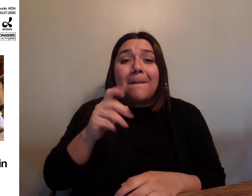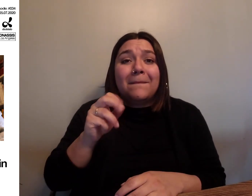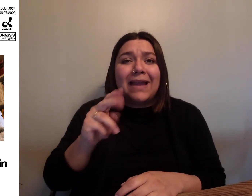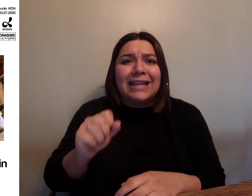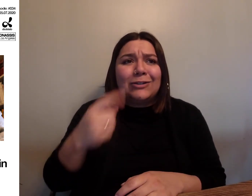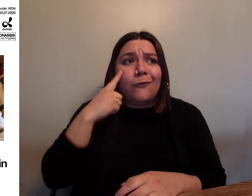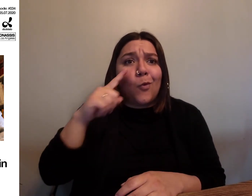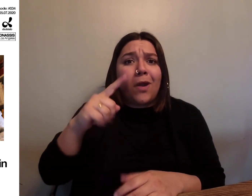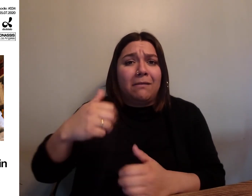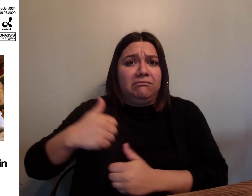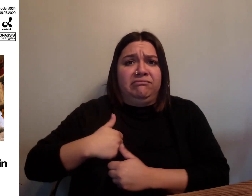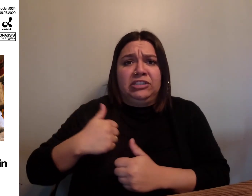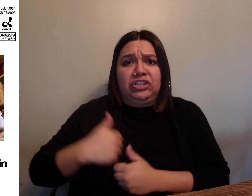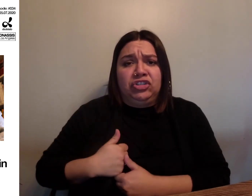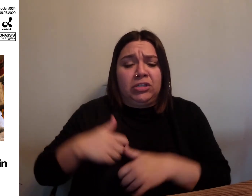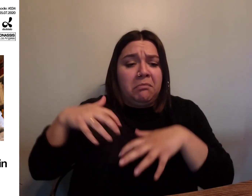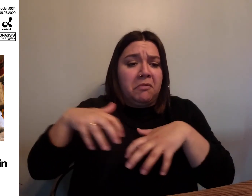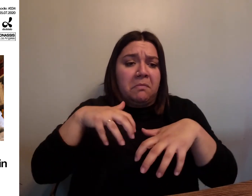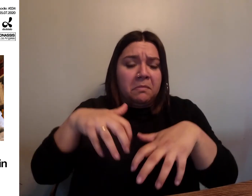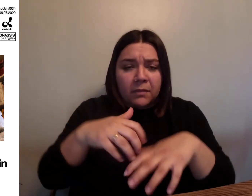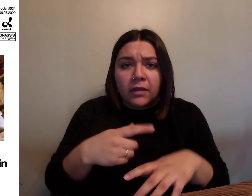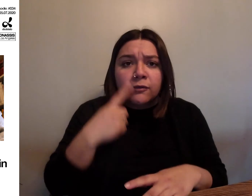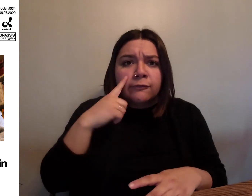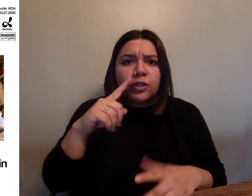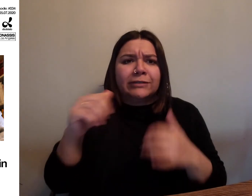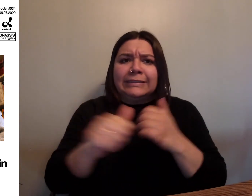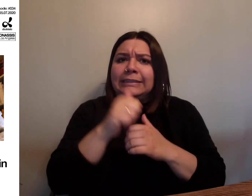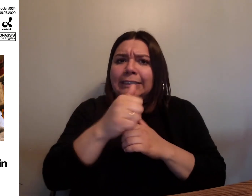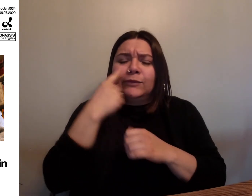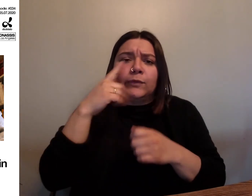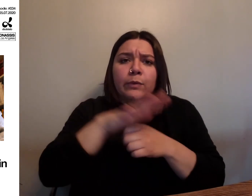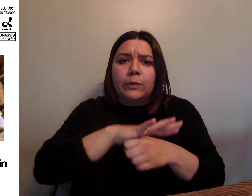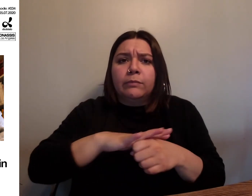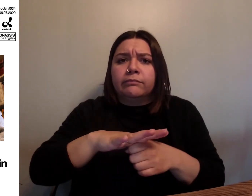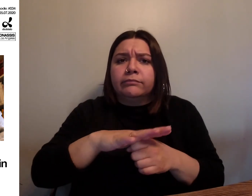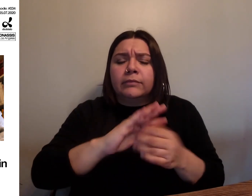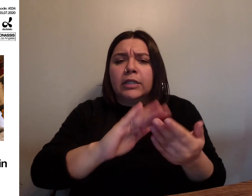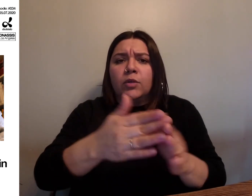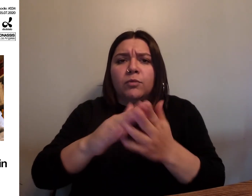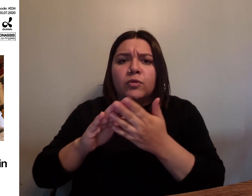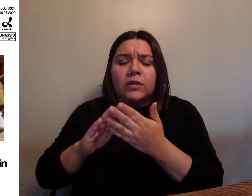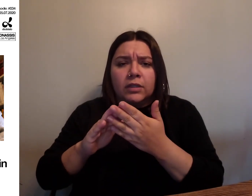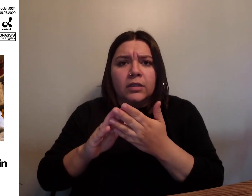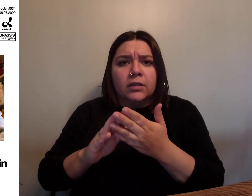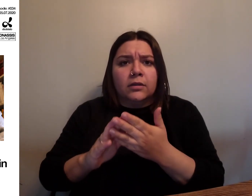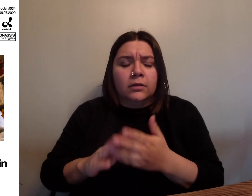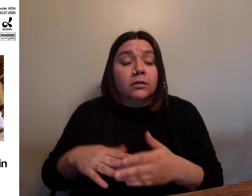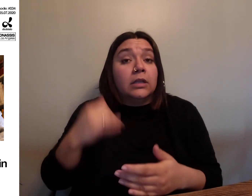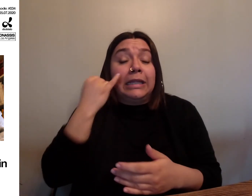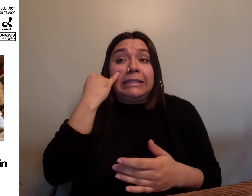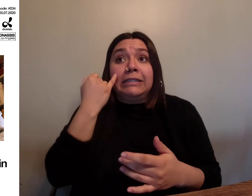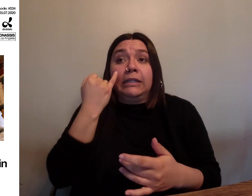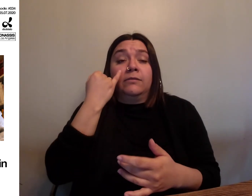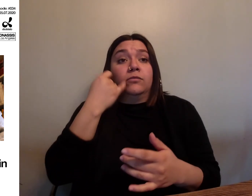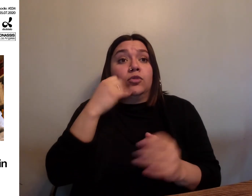for a militia in case the danger of a community against an enemy